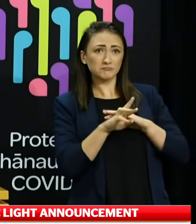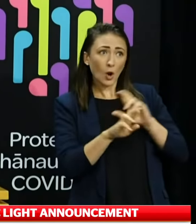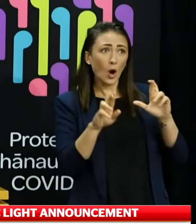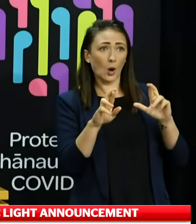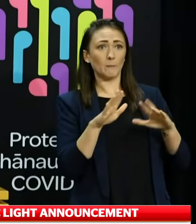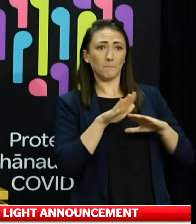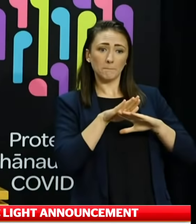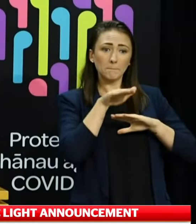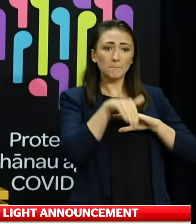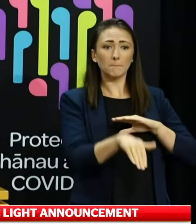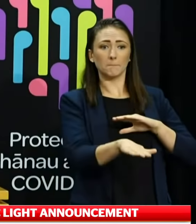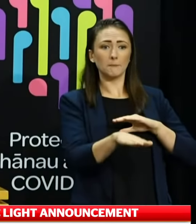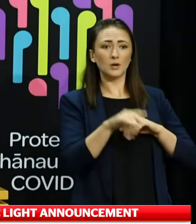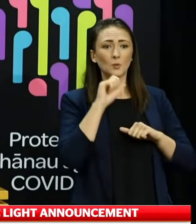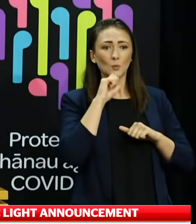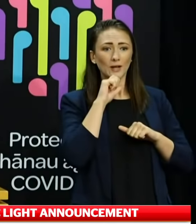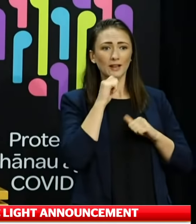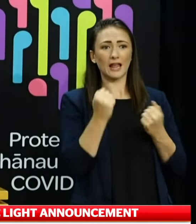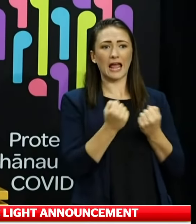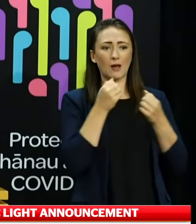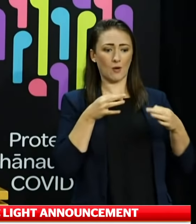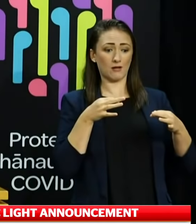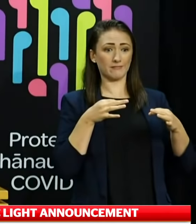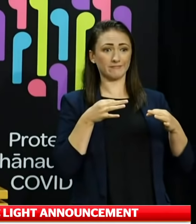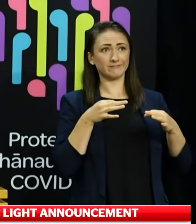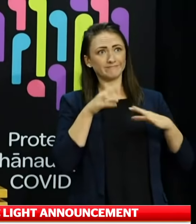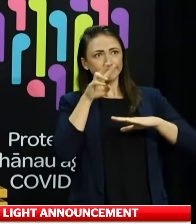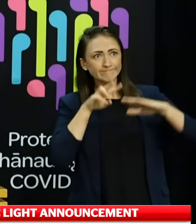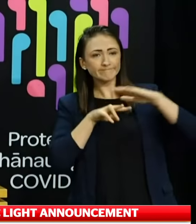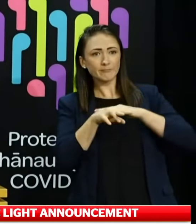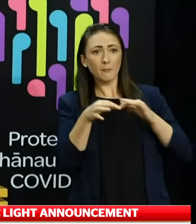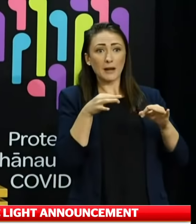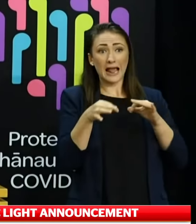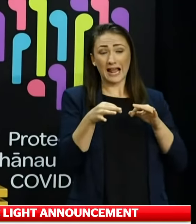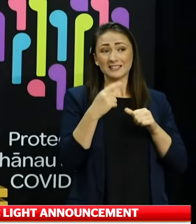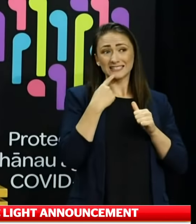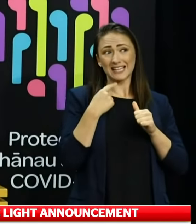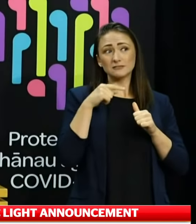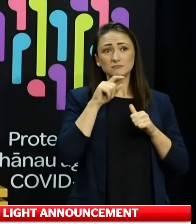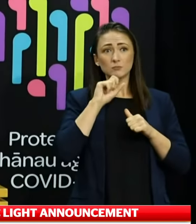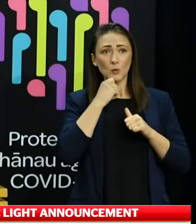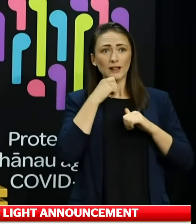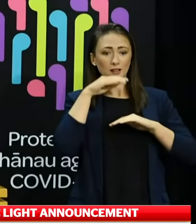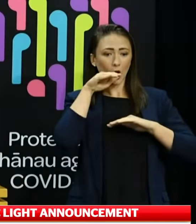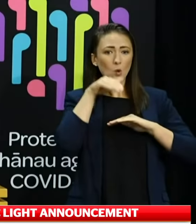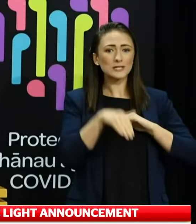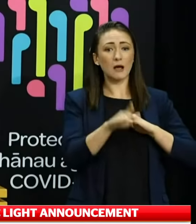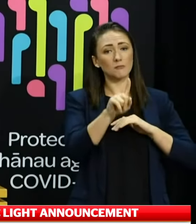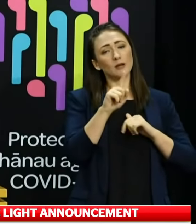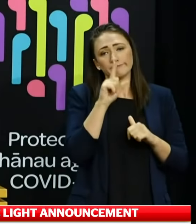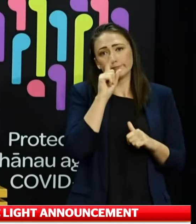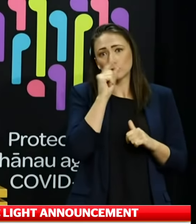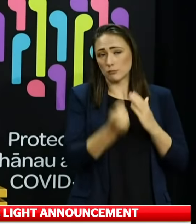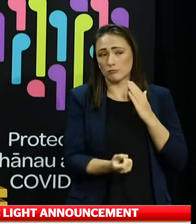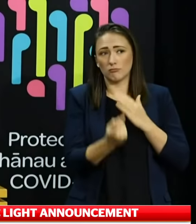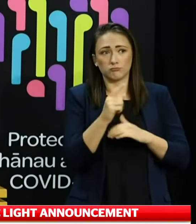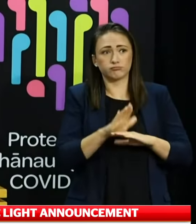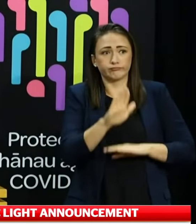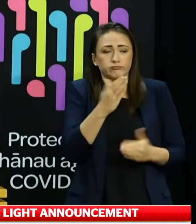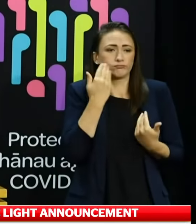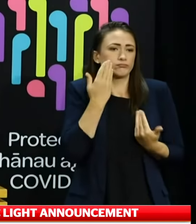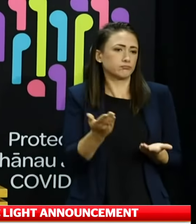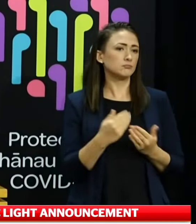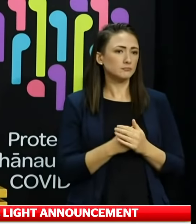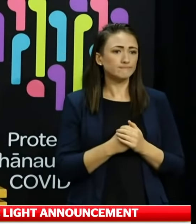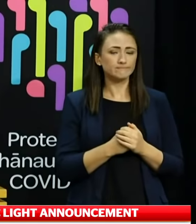modelling would suggest that it will continue to trend down, but, you know, there's always the possibility that we'll see an increase. Minister, coming back to